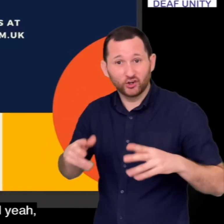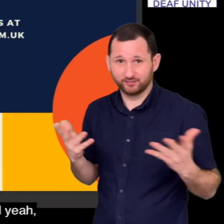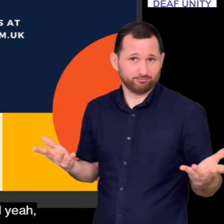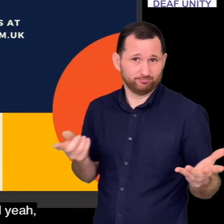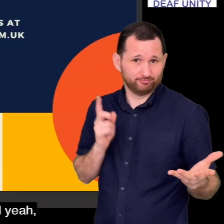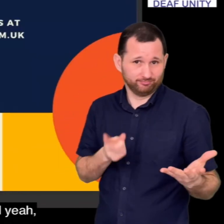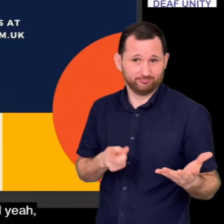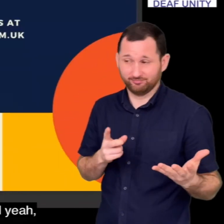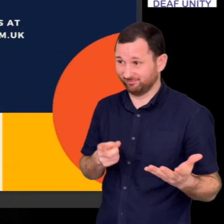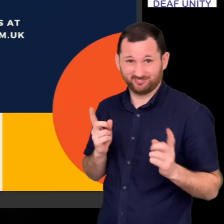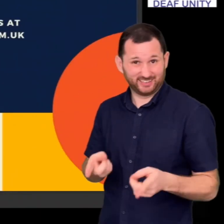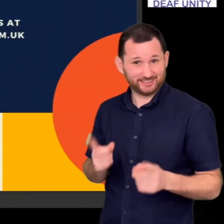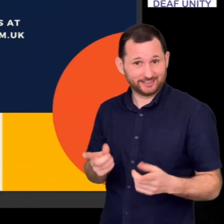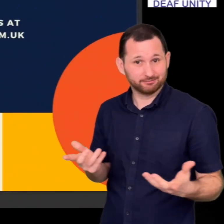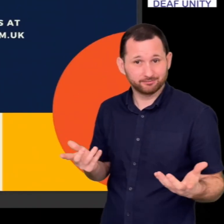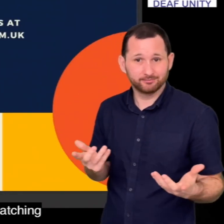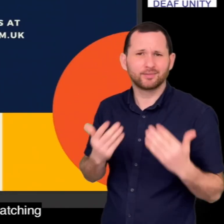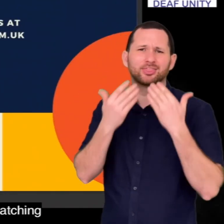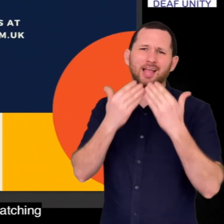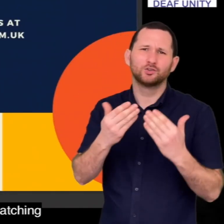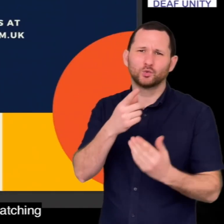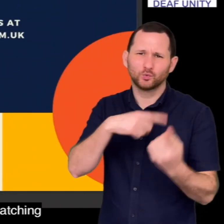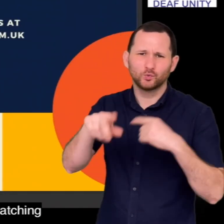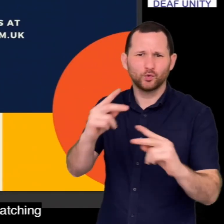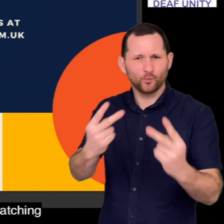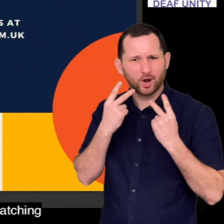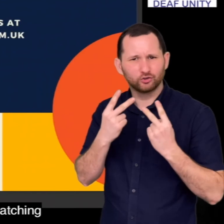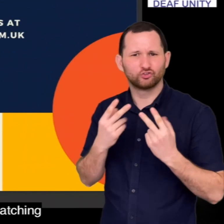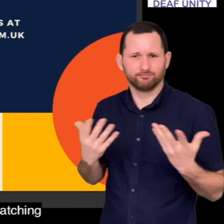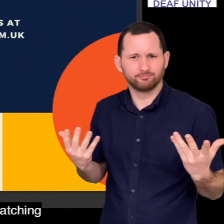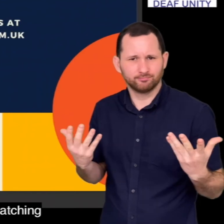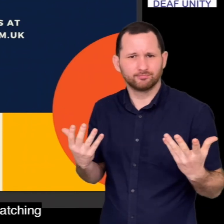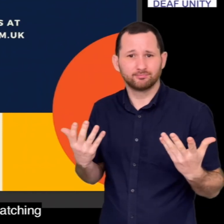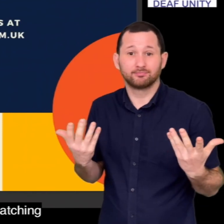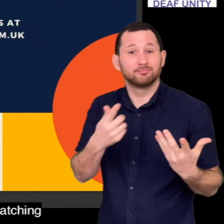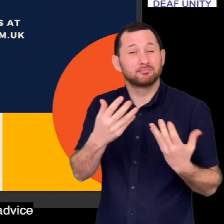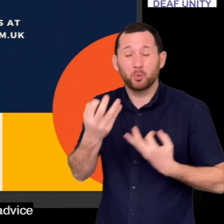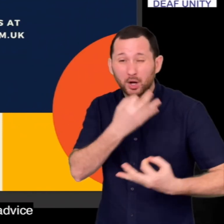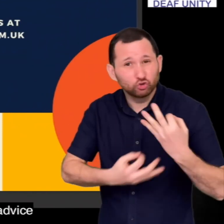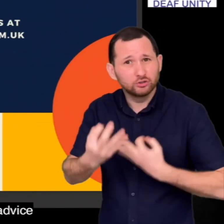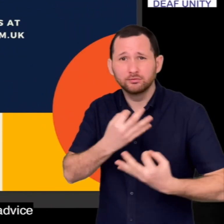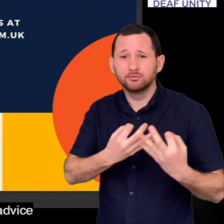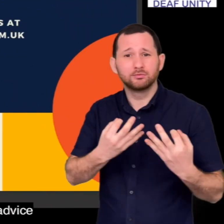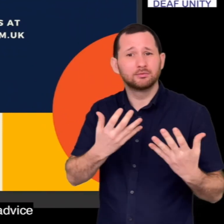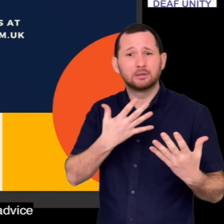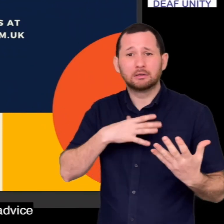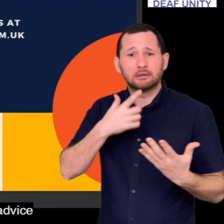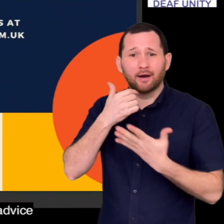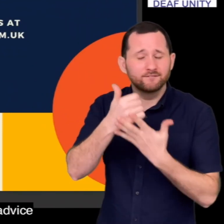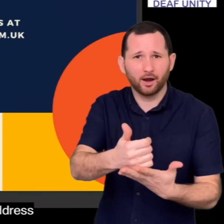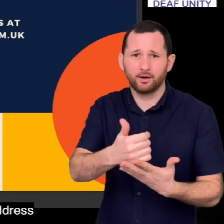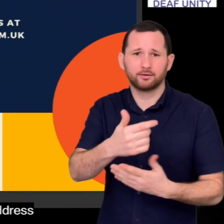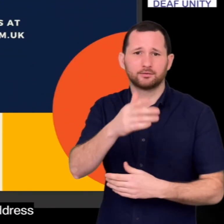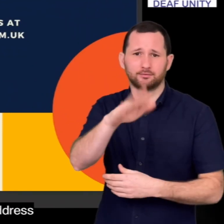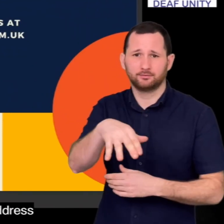And yeah, there we are. Thank you very much for watching. And as I said, questions,